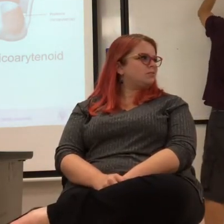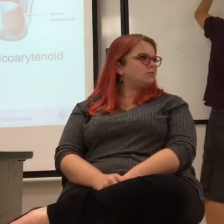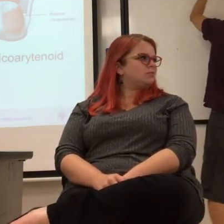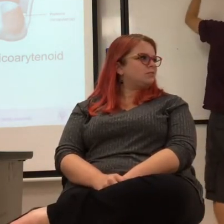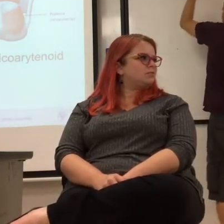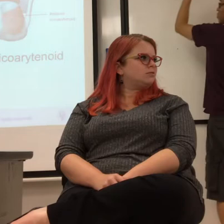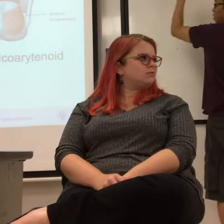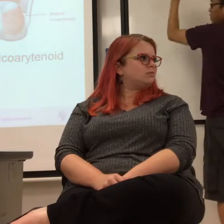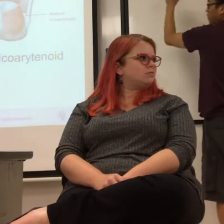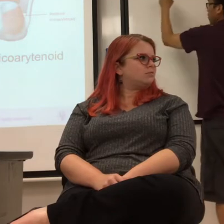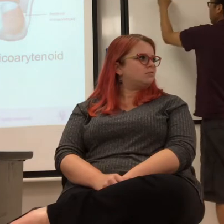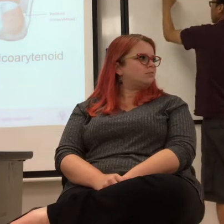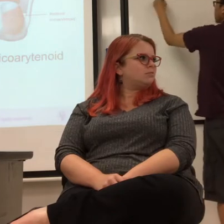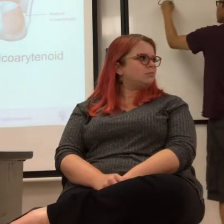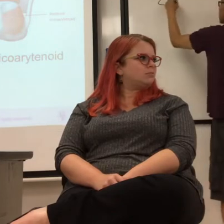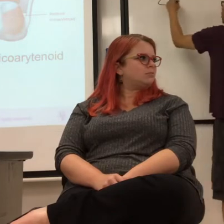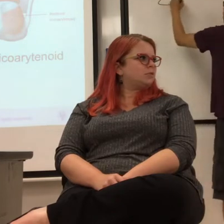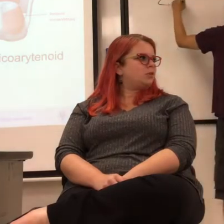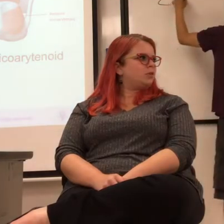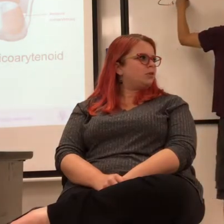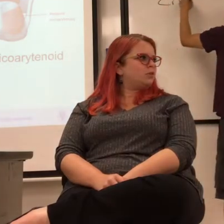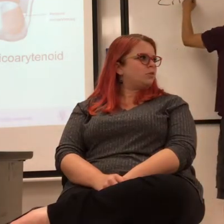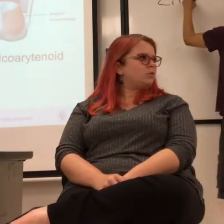There's your muscles, one on the front,